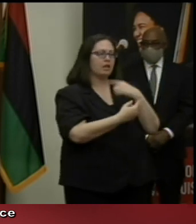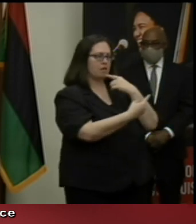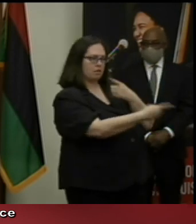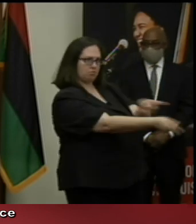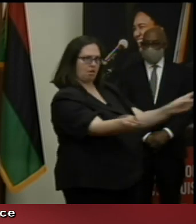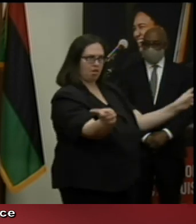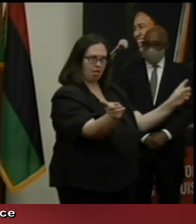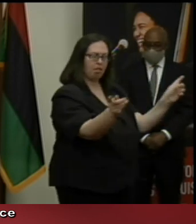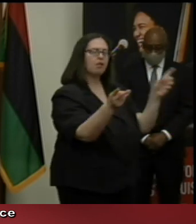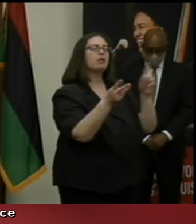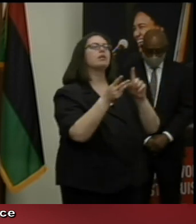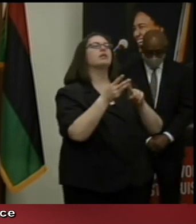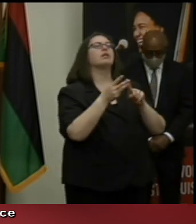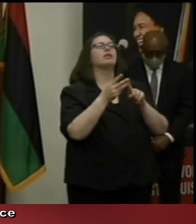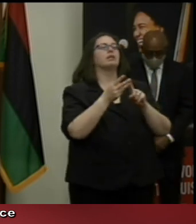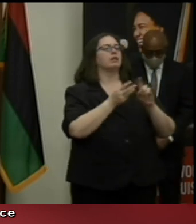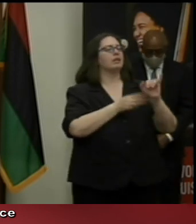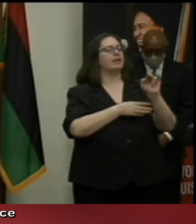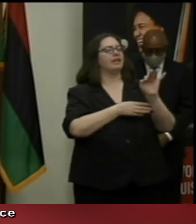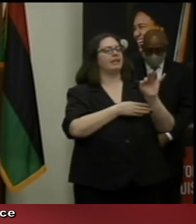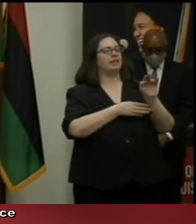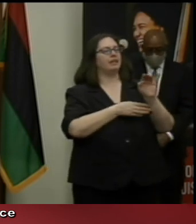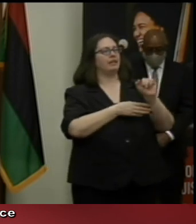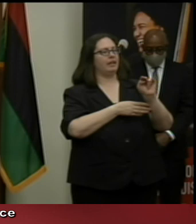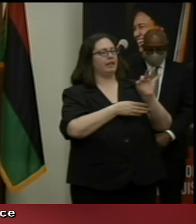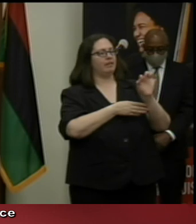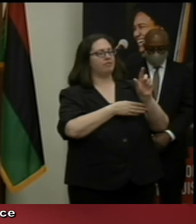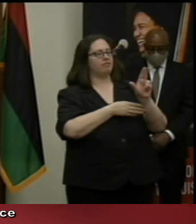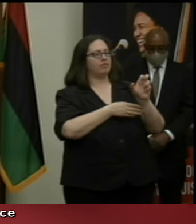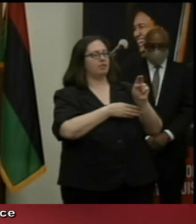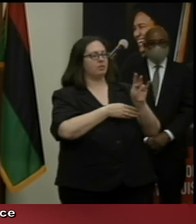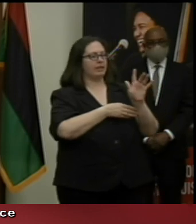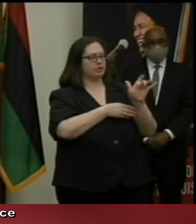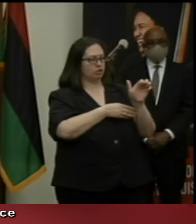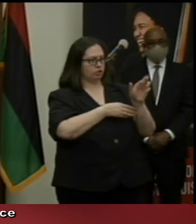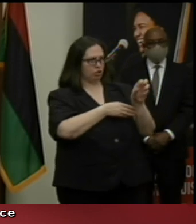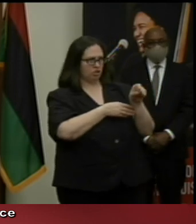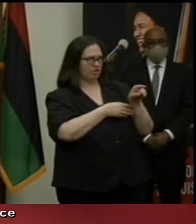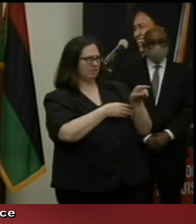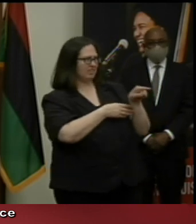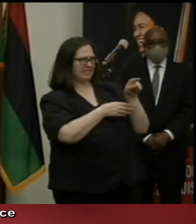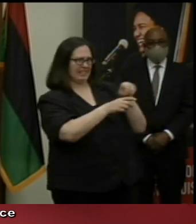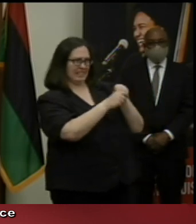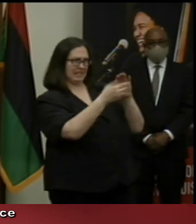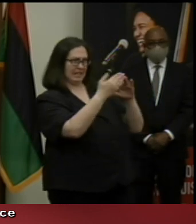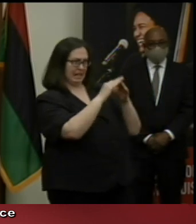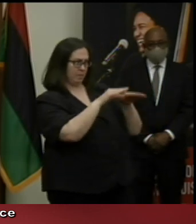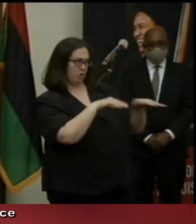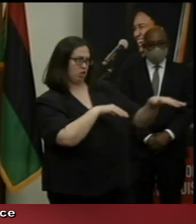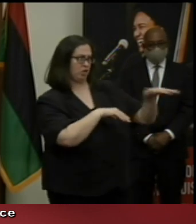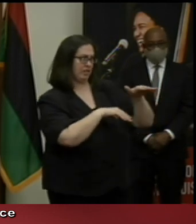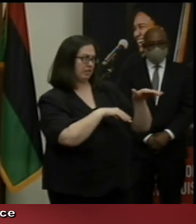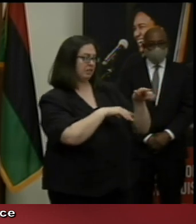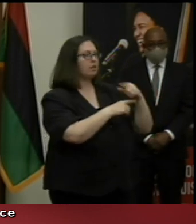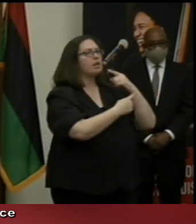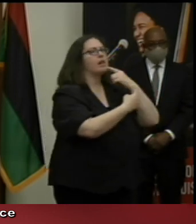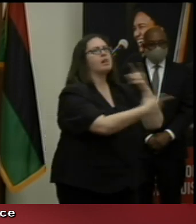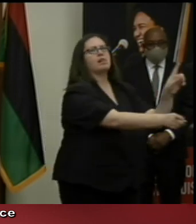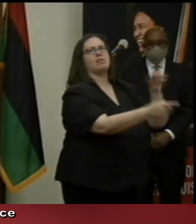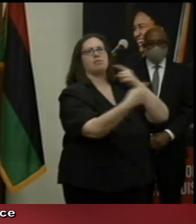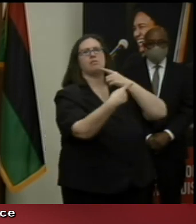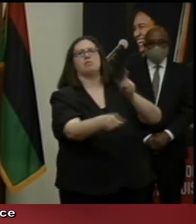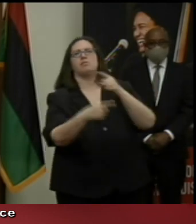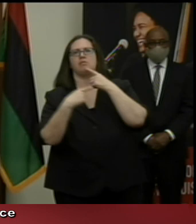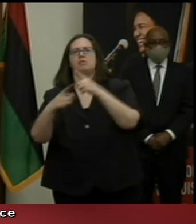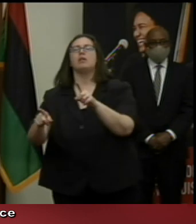using influencers in various neighborhoods to try to get the message out. So all of those things are what we're trying to do